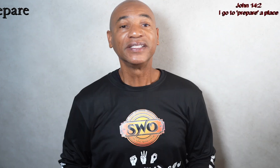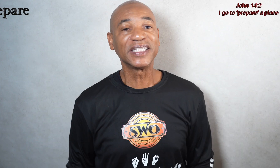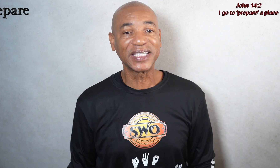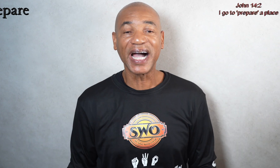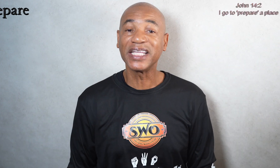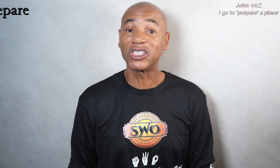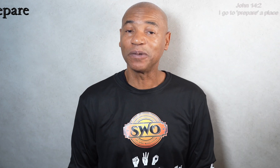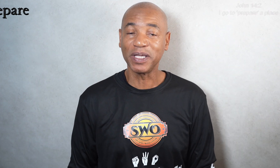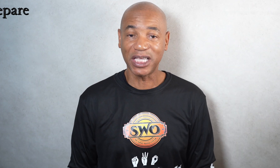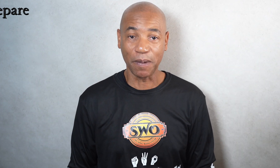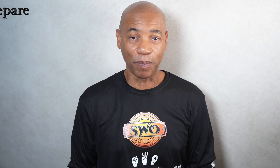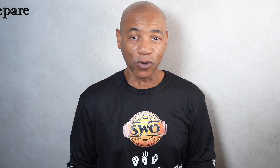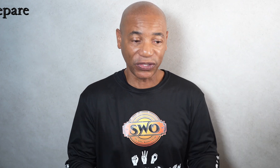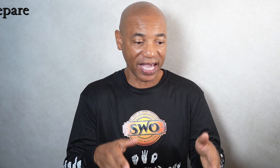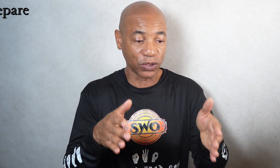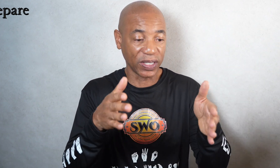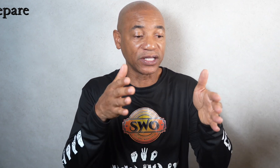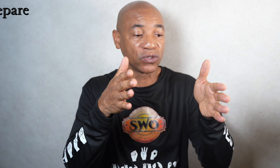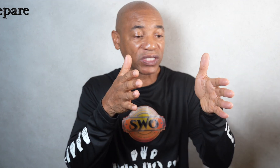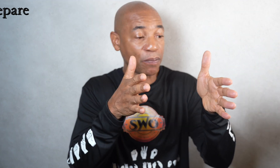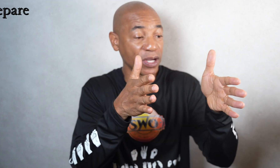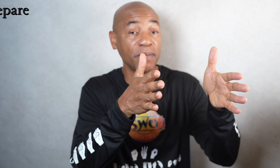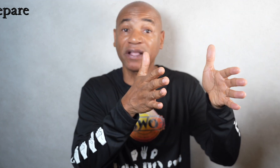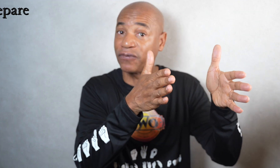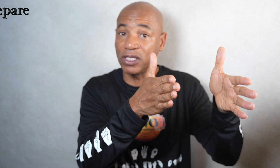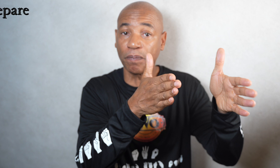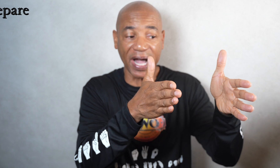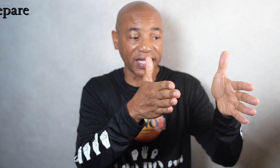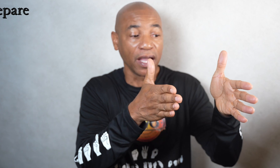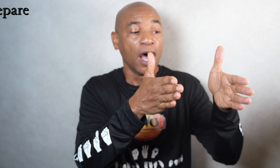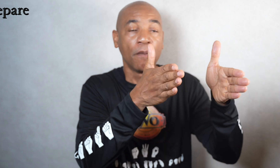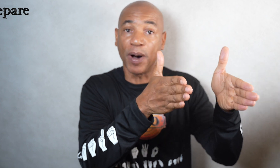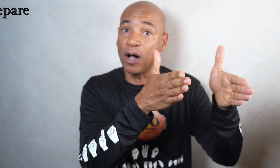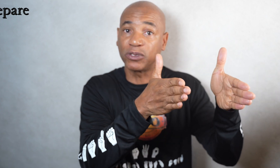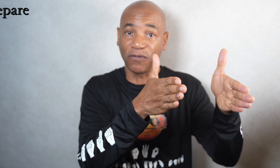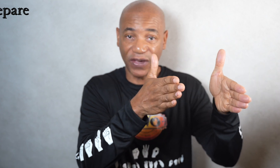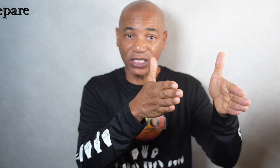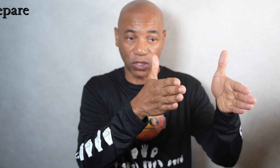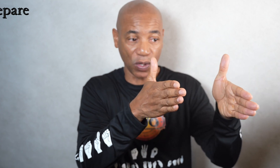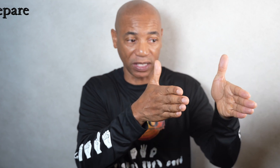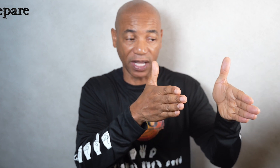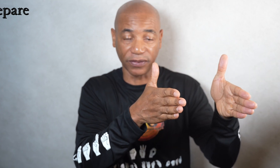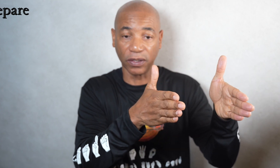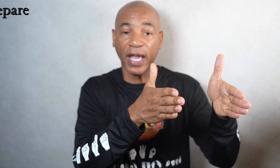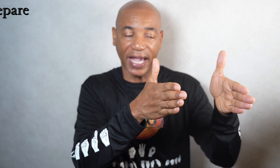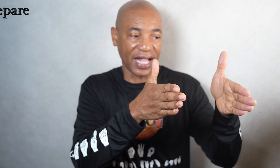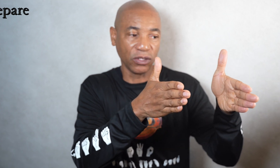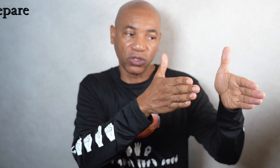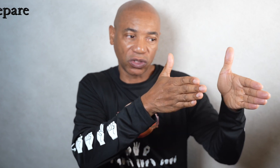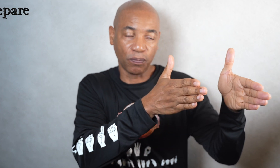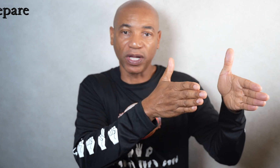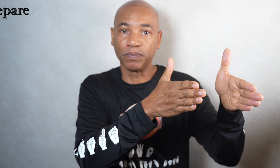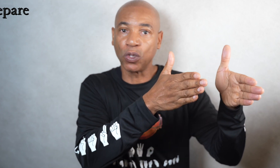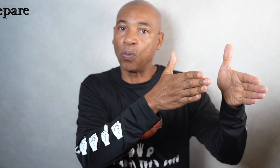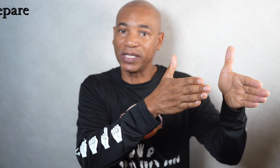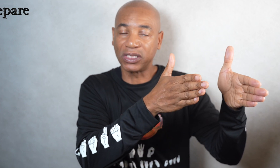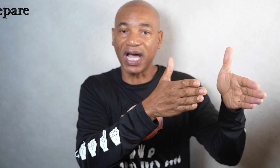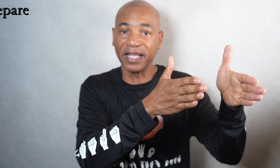To sign is simply take both hands. What I do is I bring them out in front of the body, palms are facing one another, and I usually bring them to one side. And